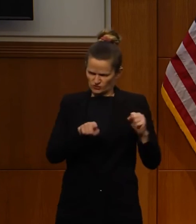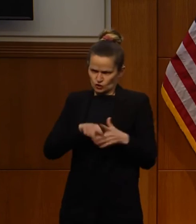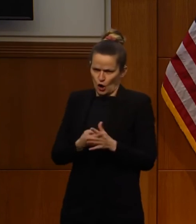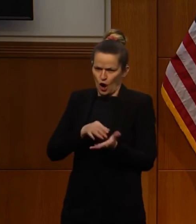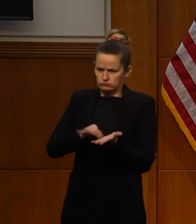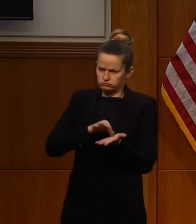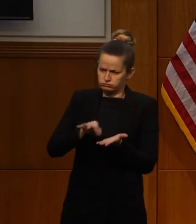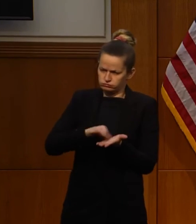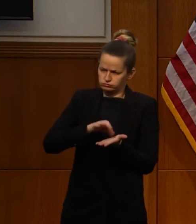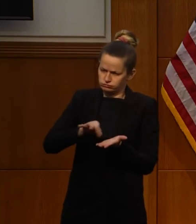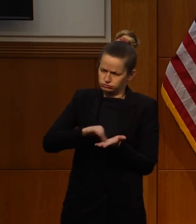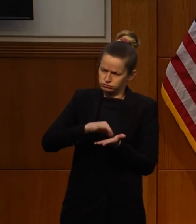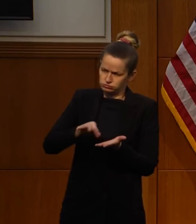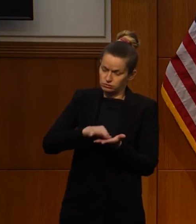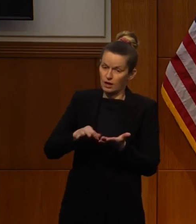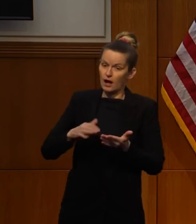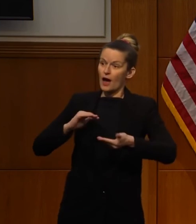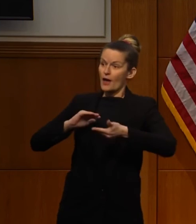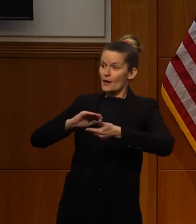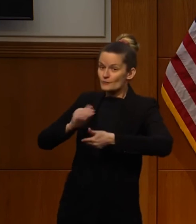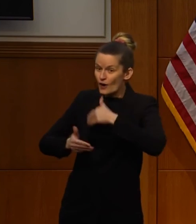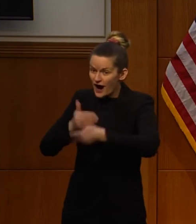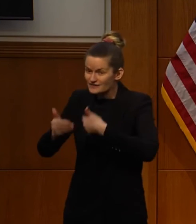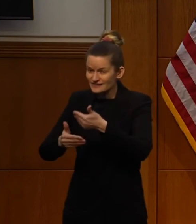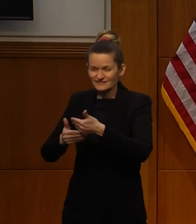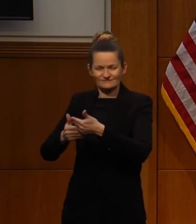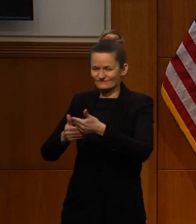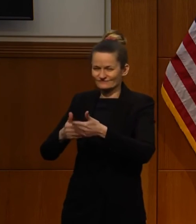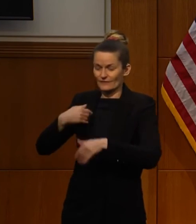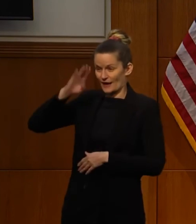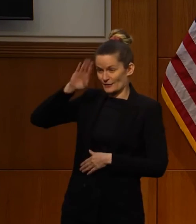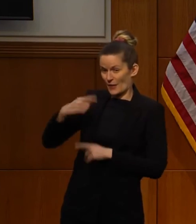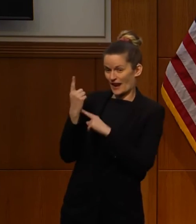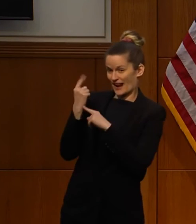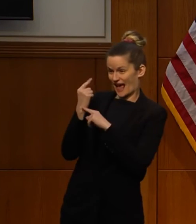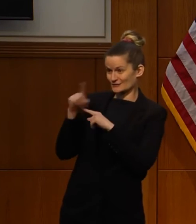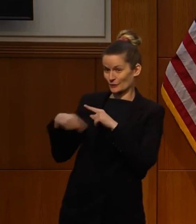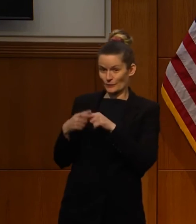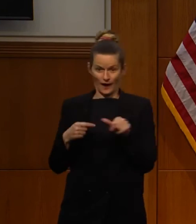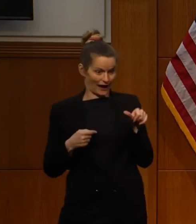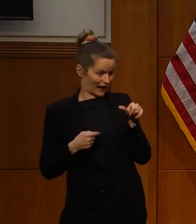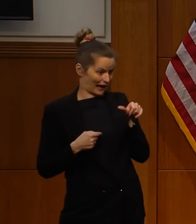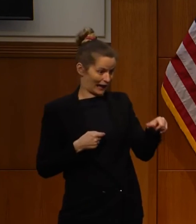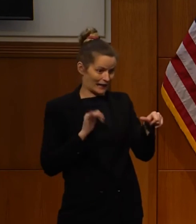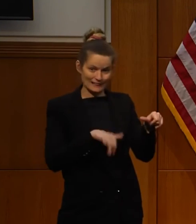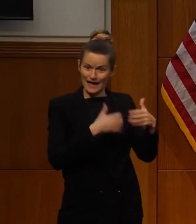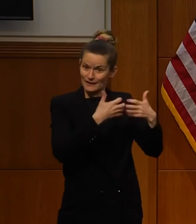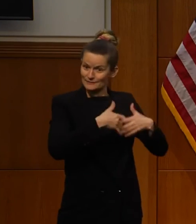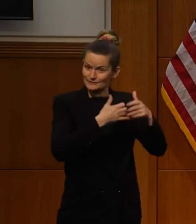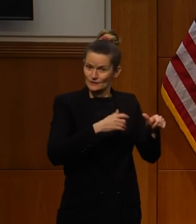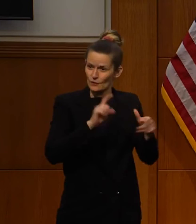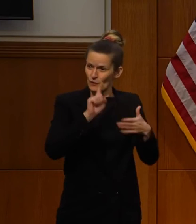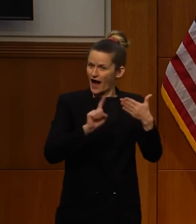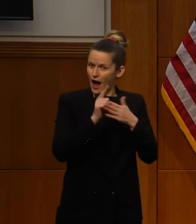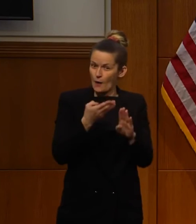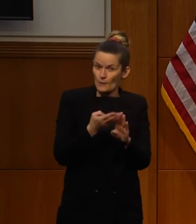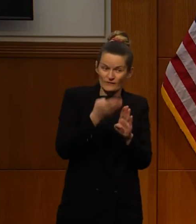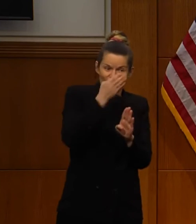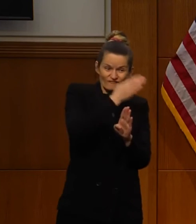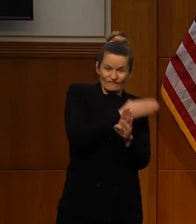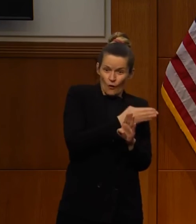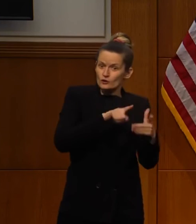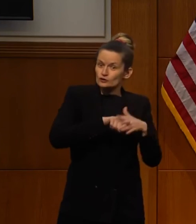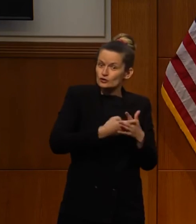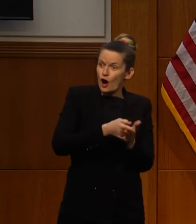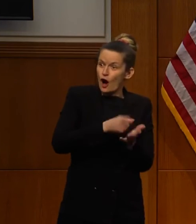Chesterfield last year when we hit the button on the machine had to think for an hour before it started printing. And then sometimes the tape can take up to an hour to print. So